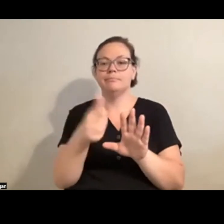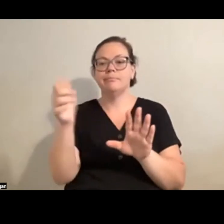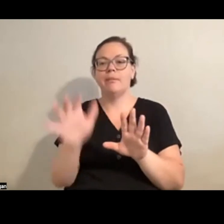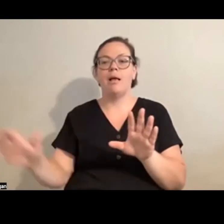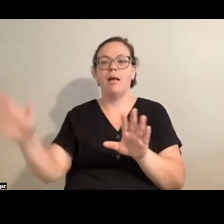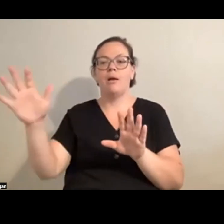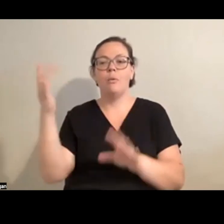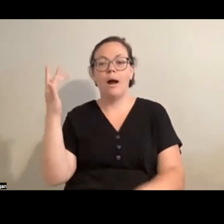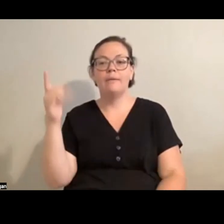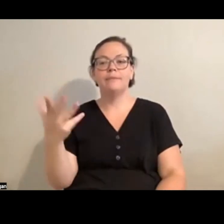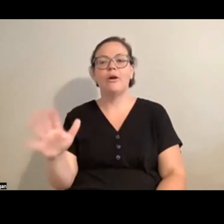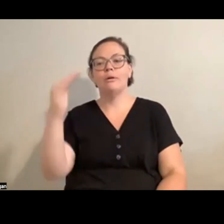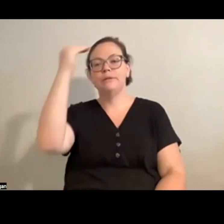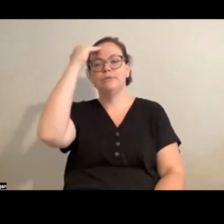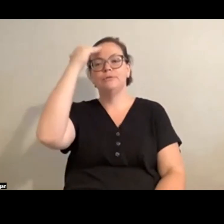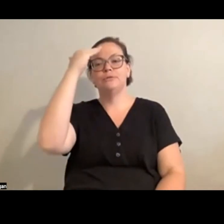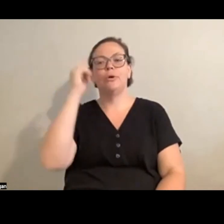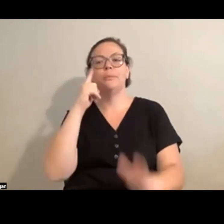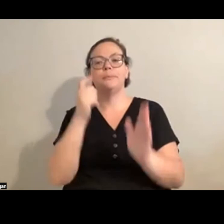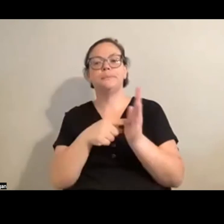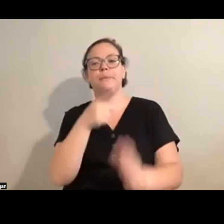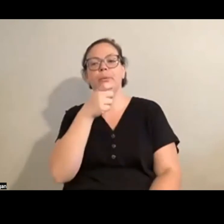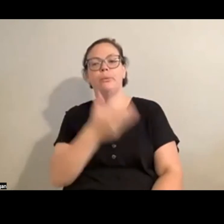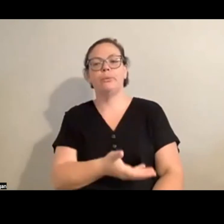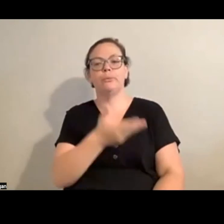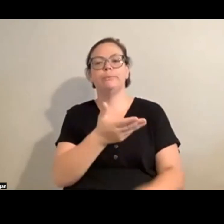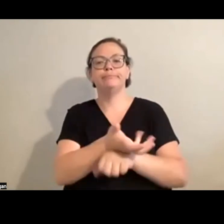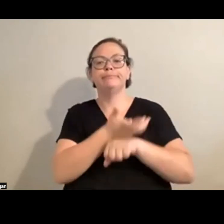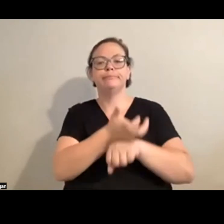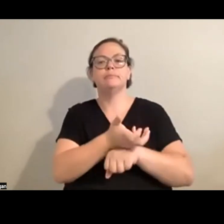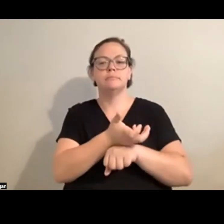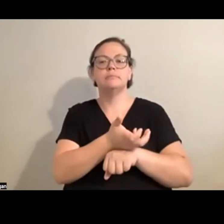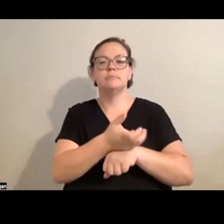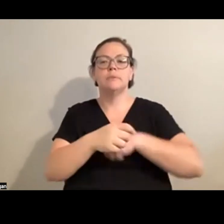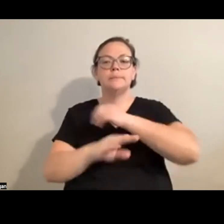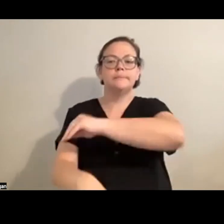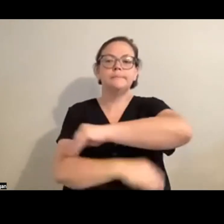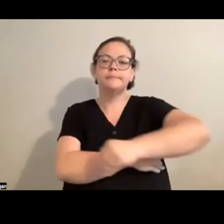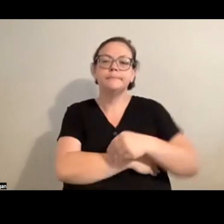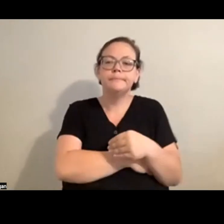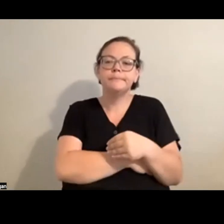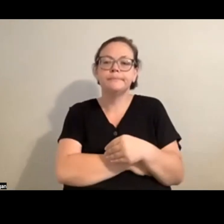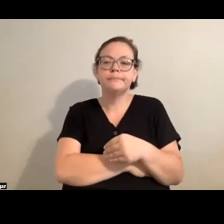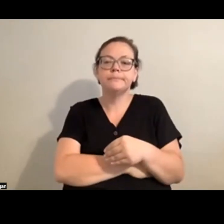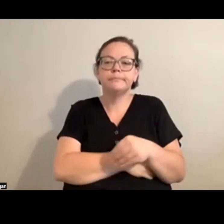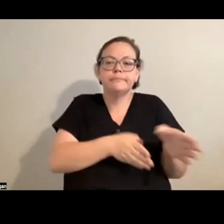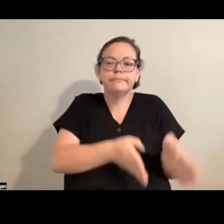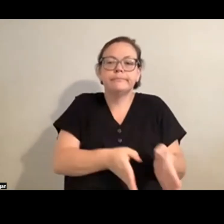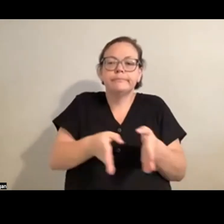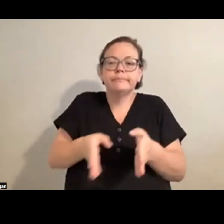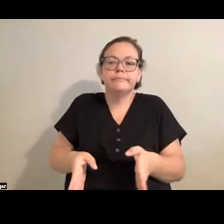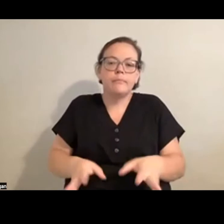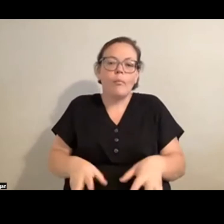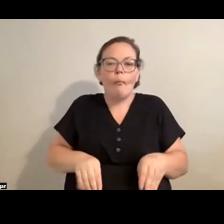elsewhere because they know her fish market habit. Purse tucked at the waist, sorry pleats pulsing